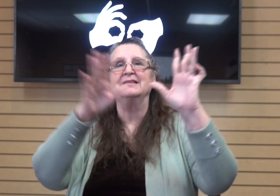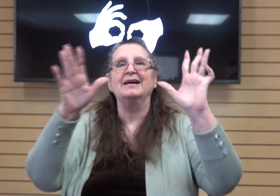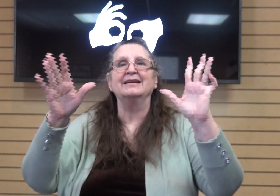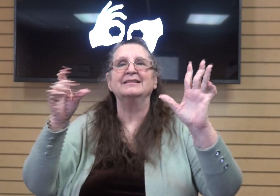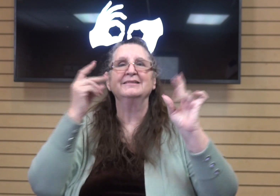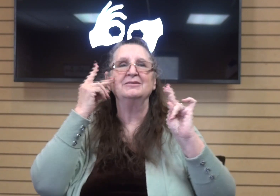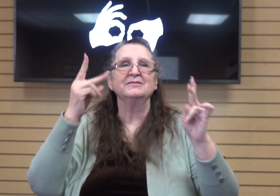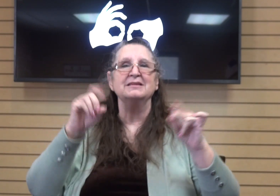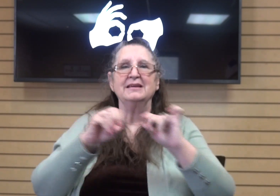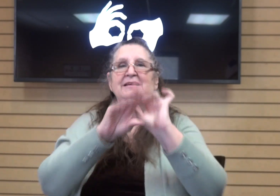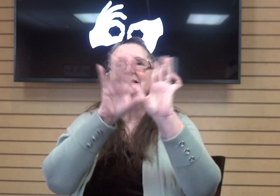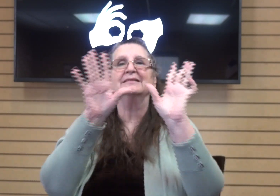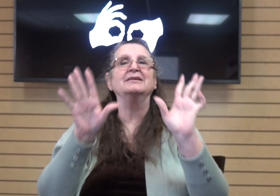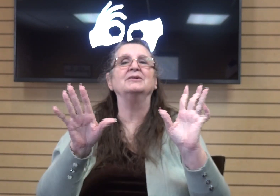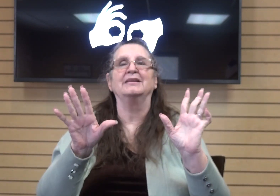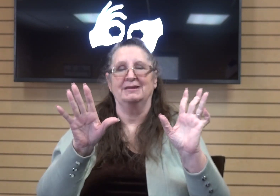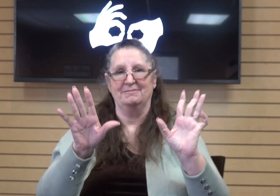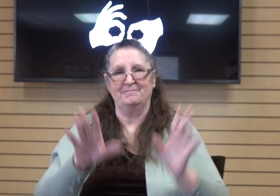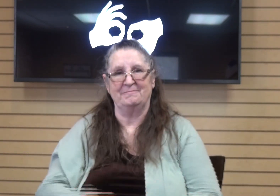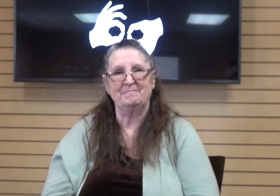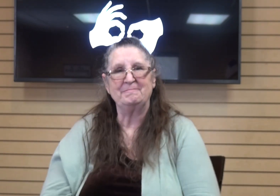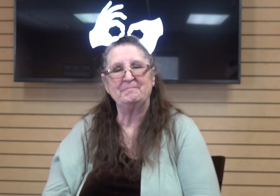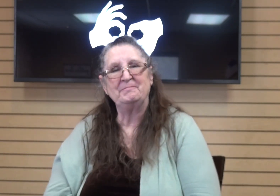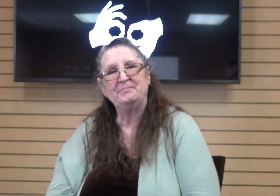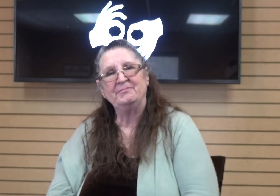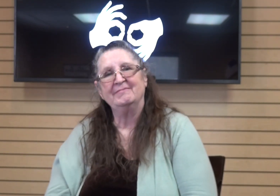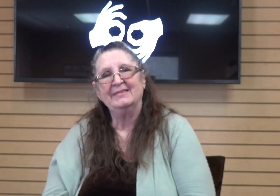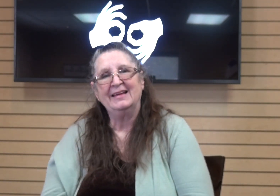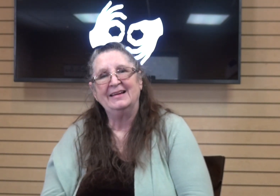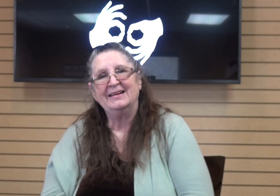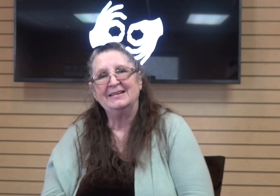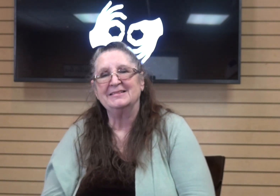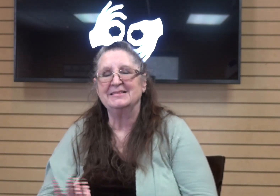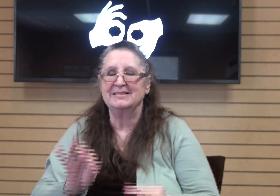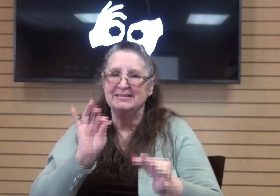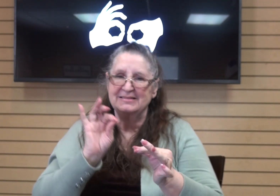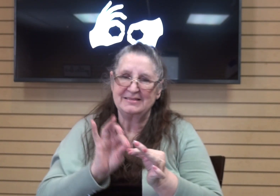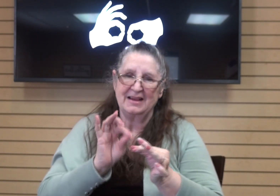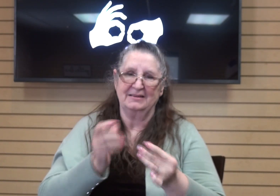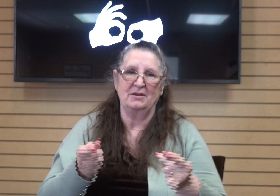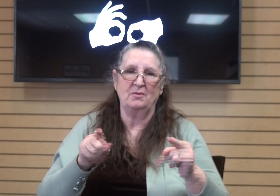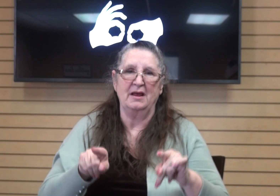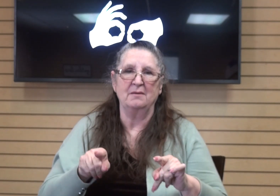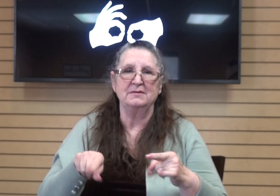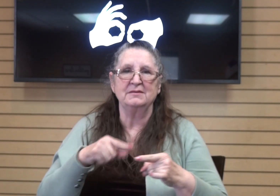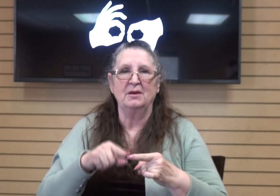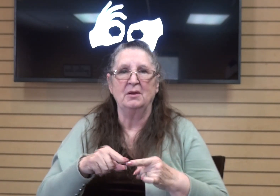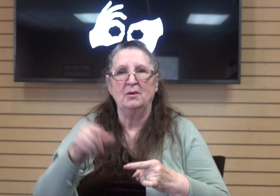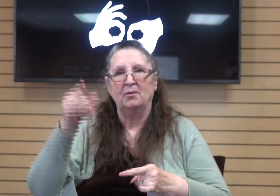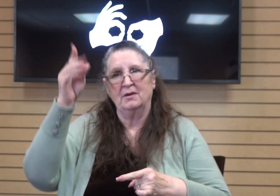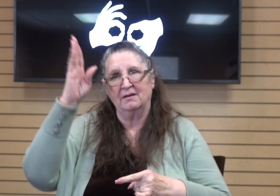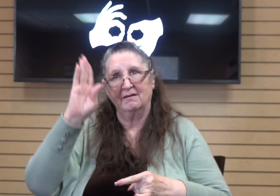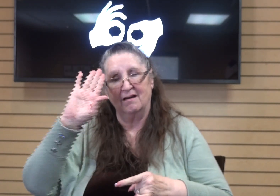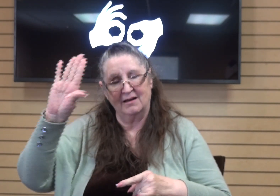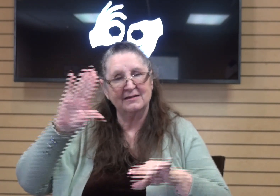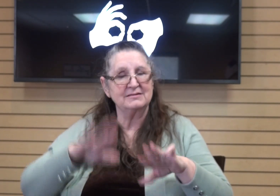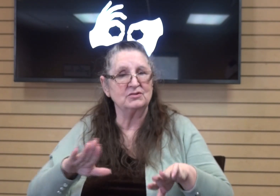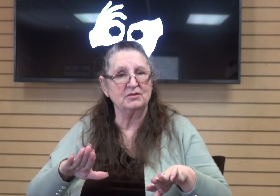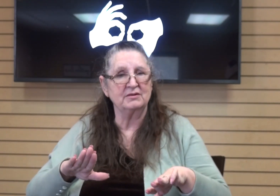clearly. That's exactly what happens when God's children are letting their lights